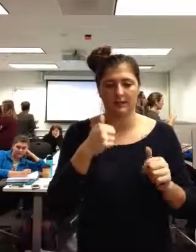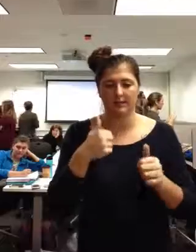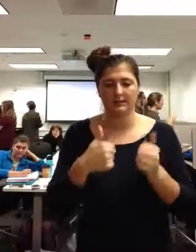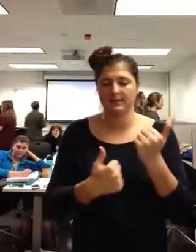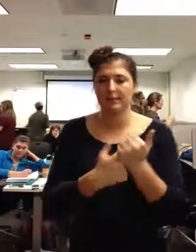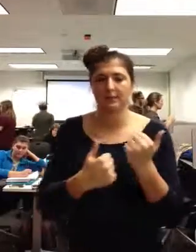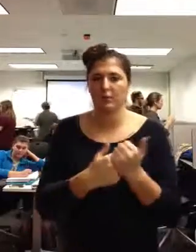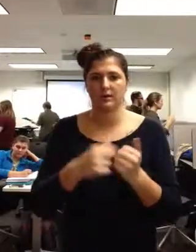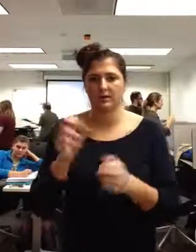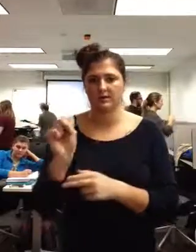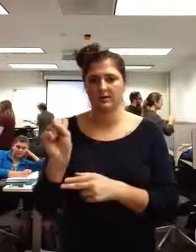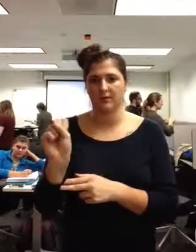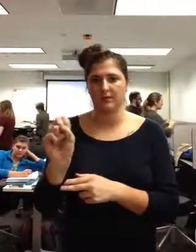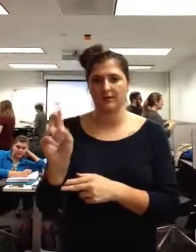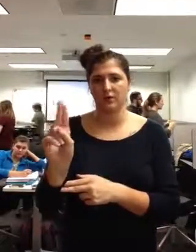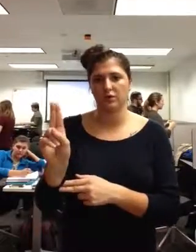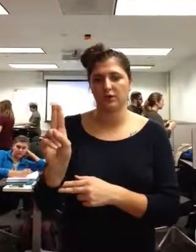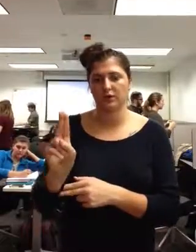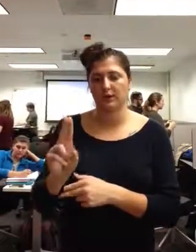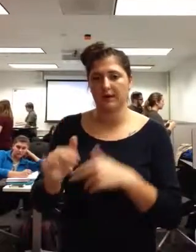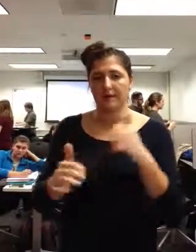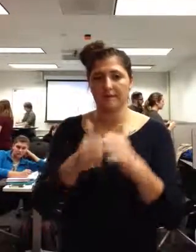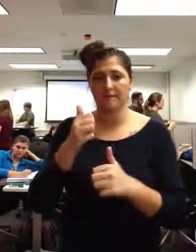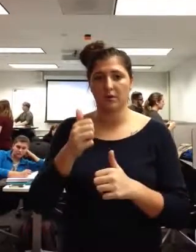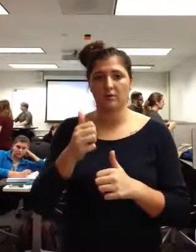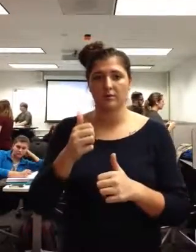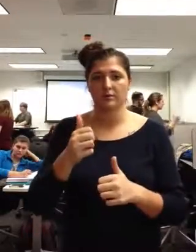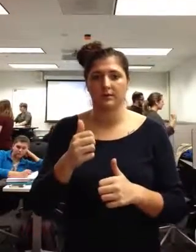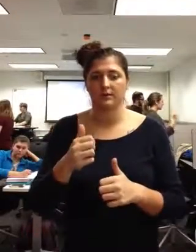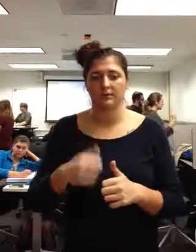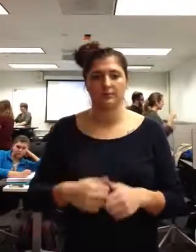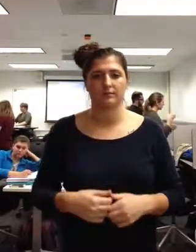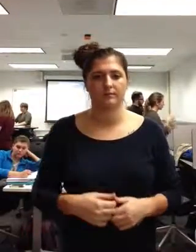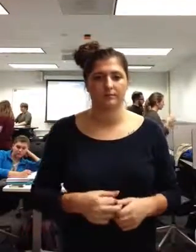of the Democratic mainstream. And